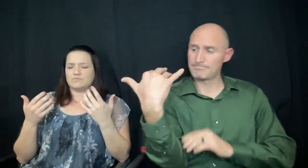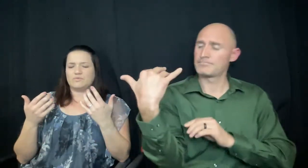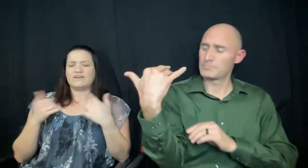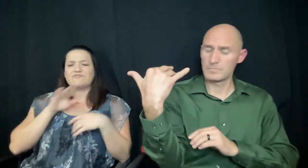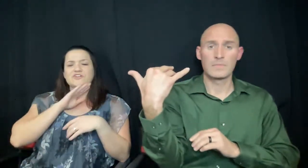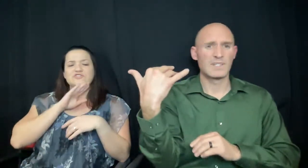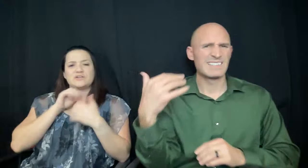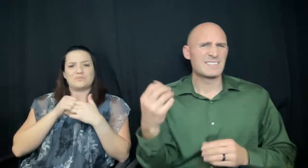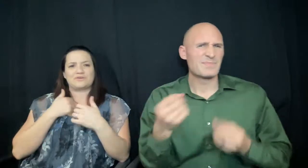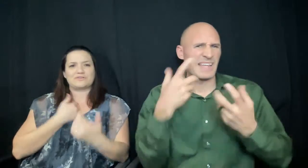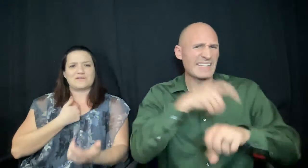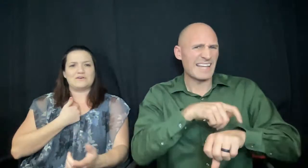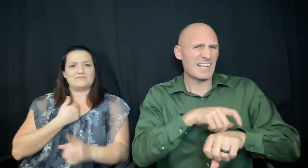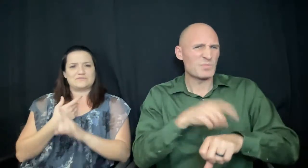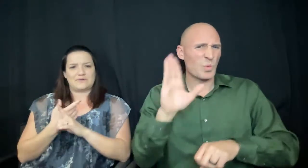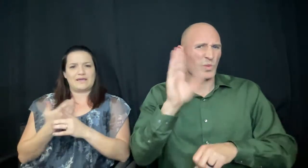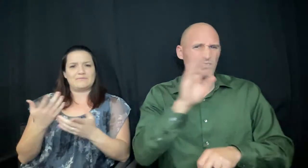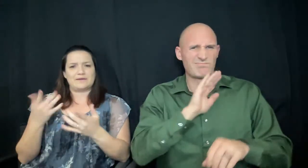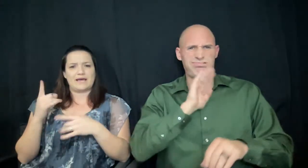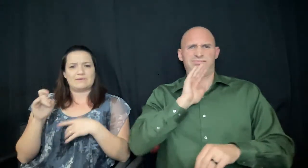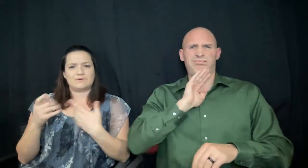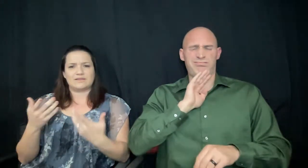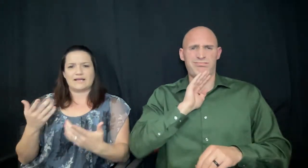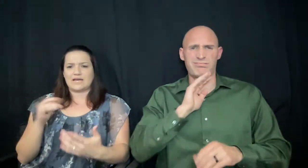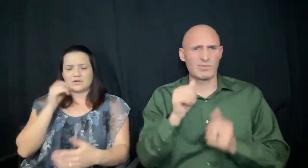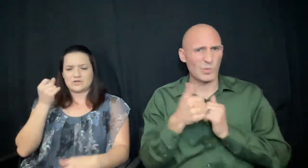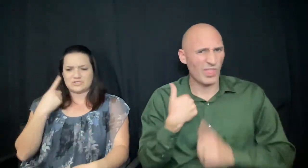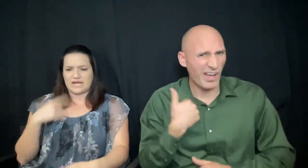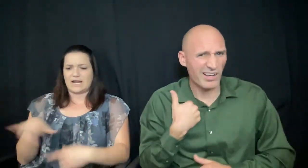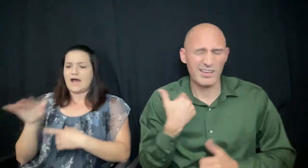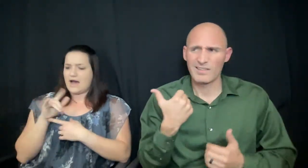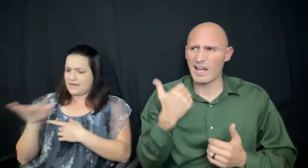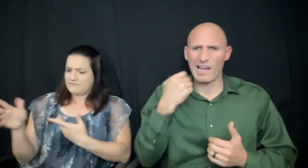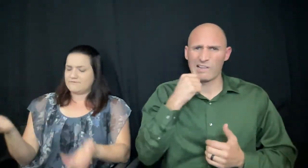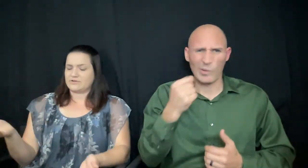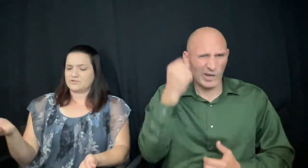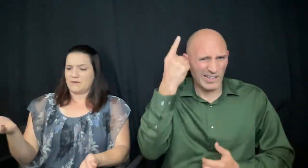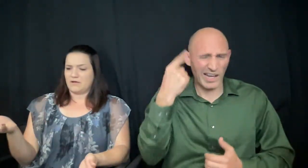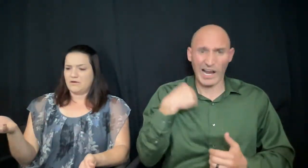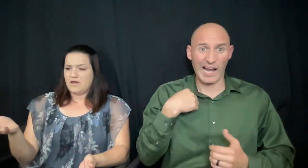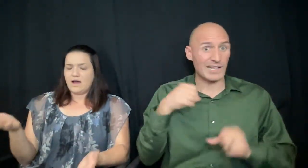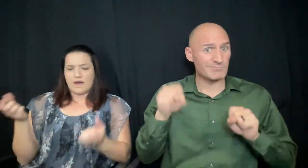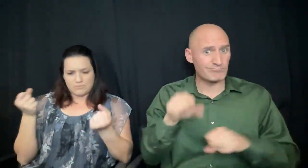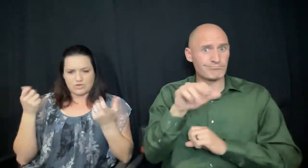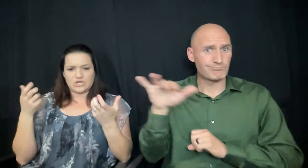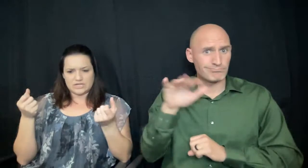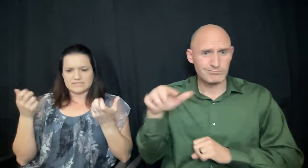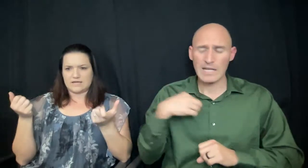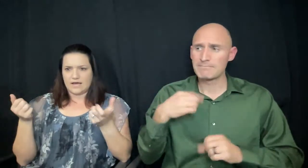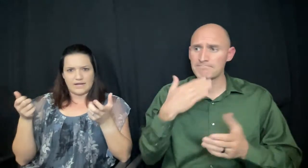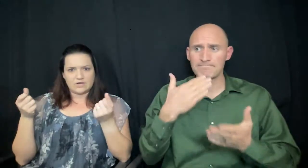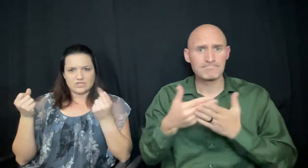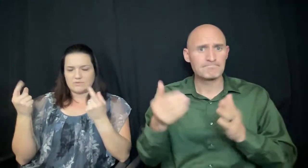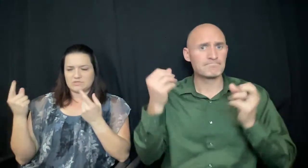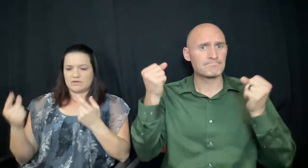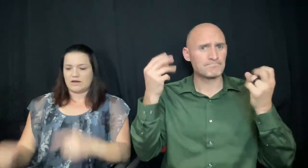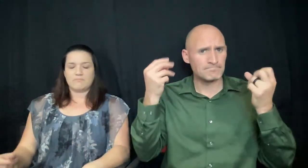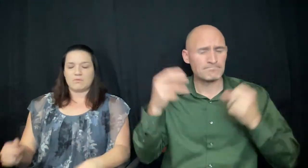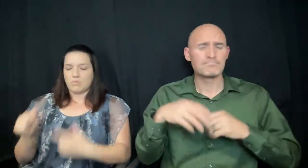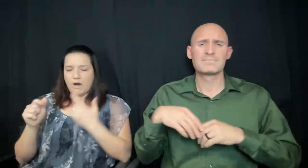we get frustrated with ourselves, right? We're like, I don't understand. I can finger spell. I'm pretty good at sign. I understand what's going on, but why